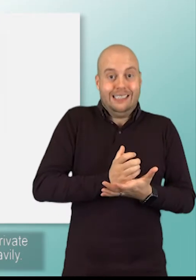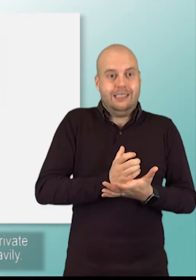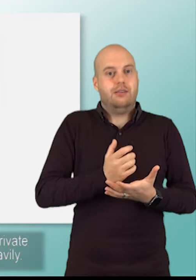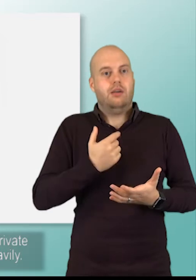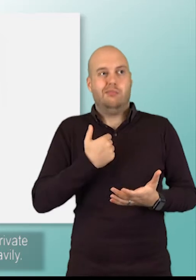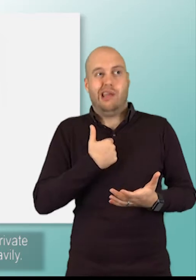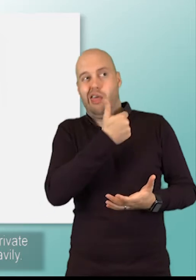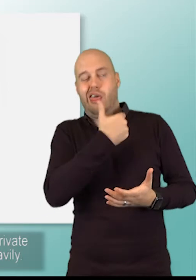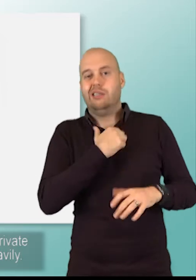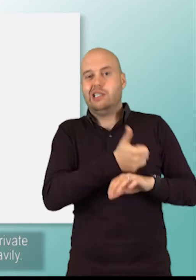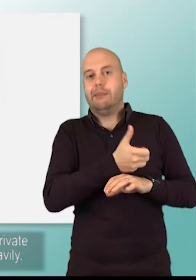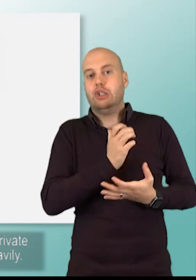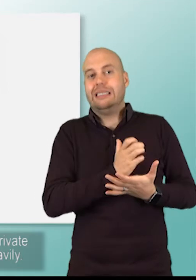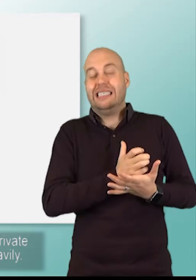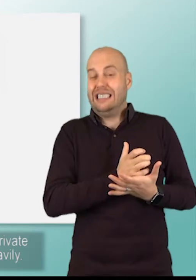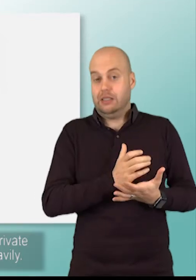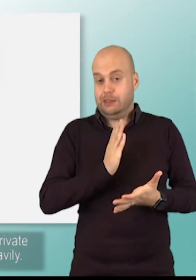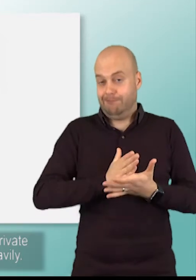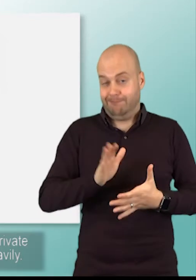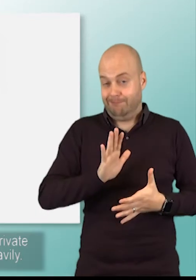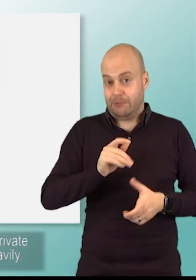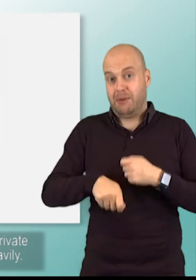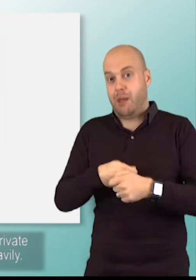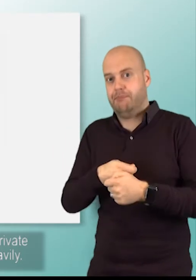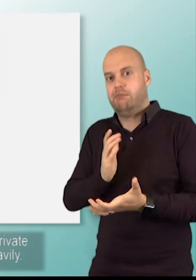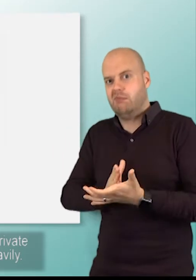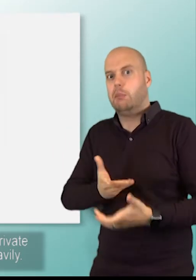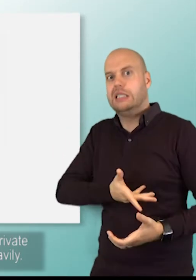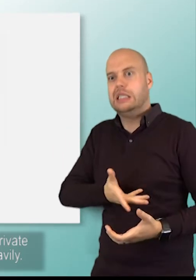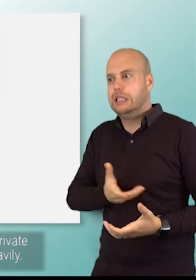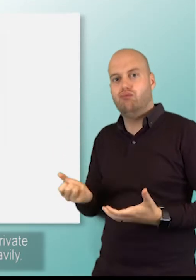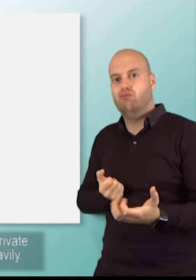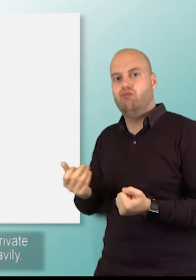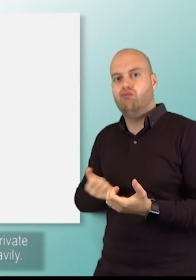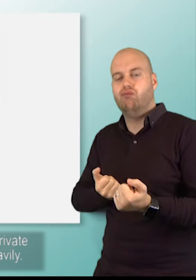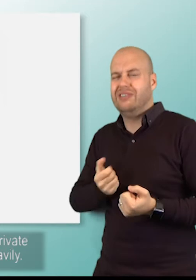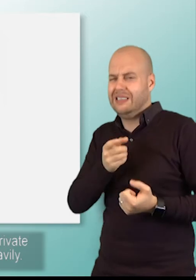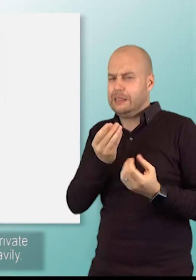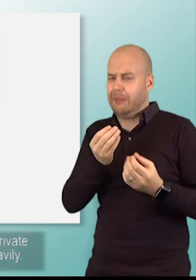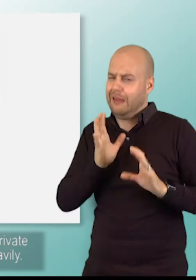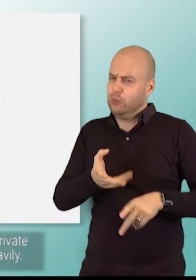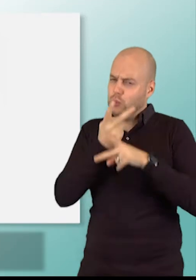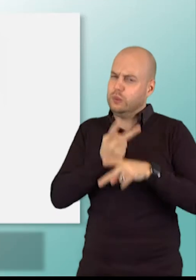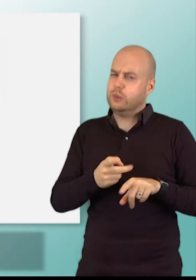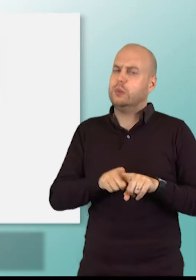operate charities for private benefit. That's something we have to police very